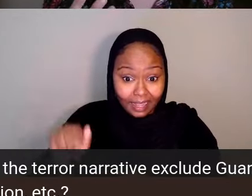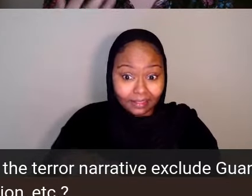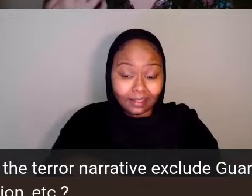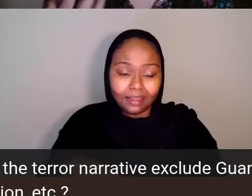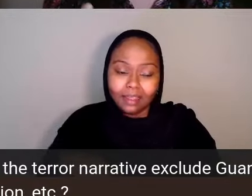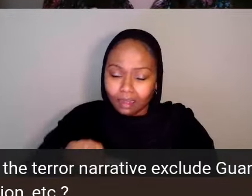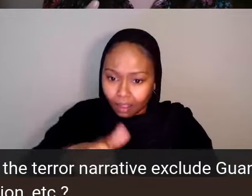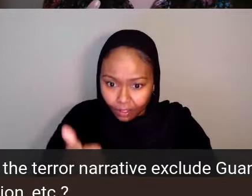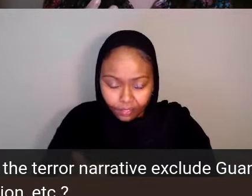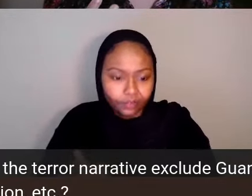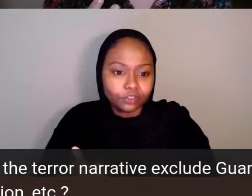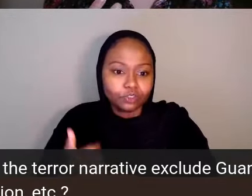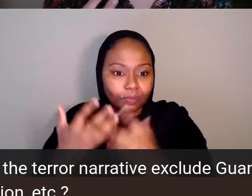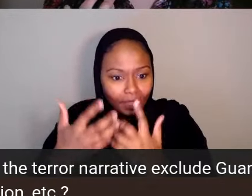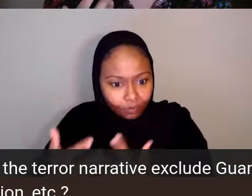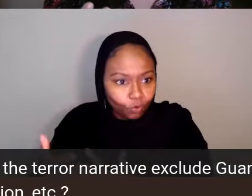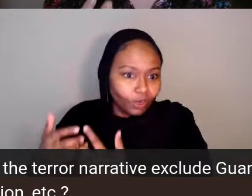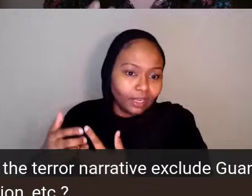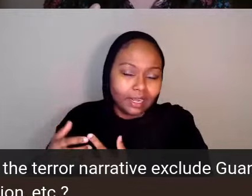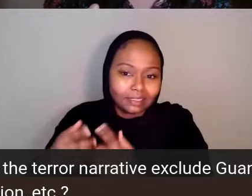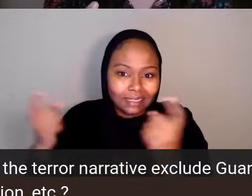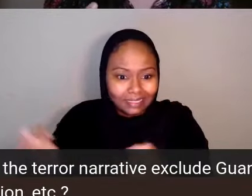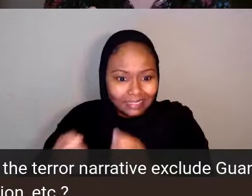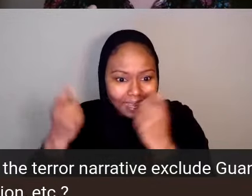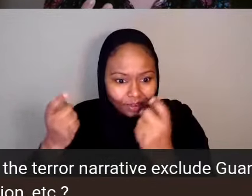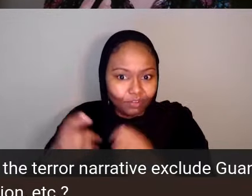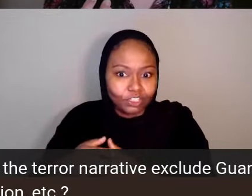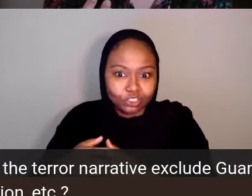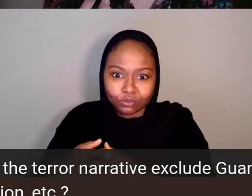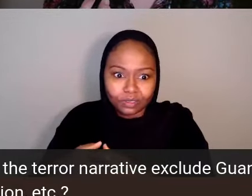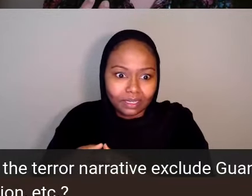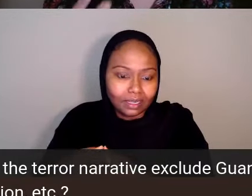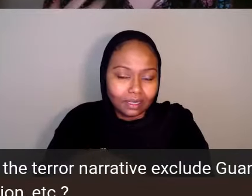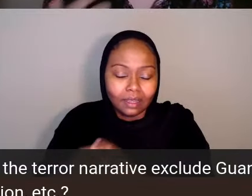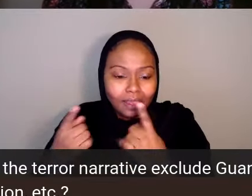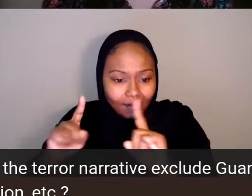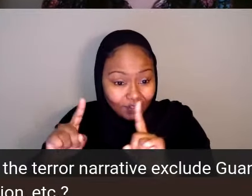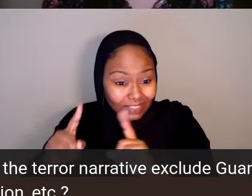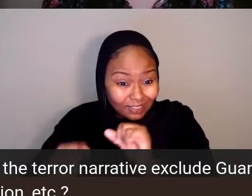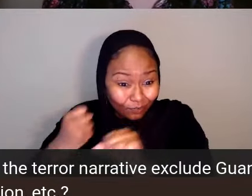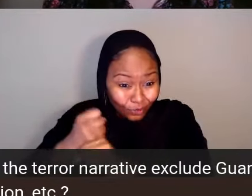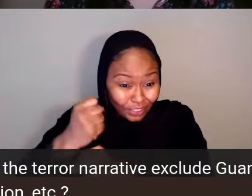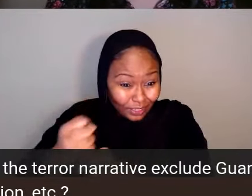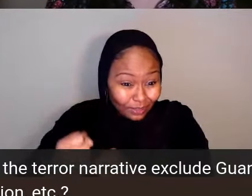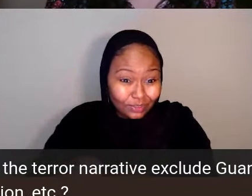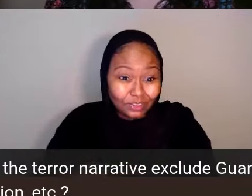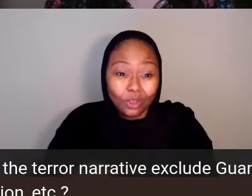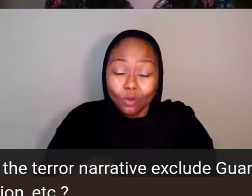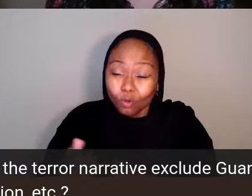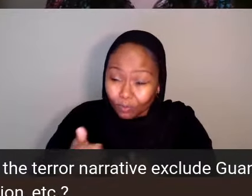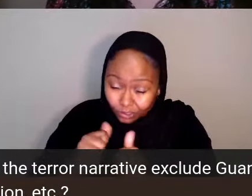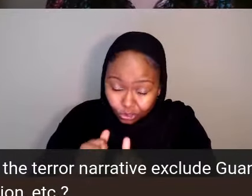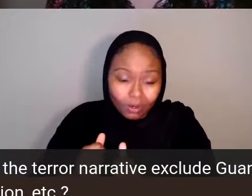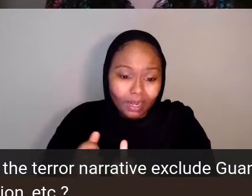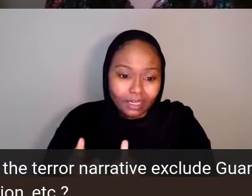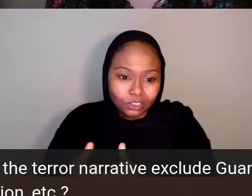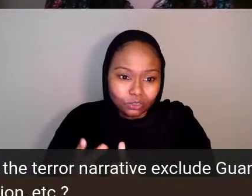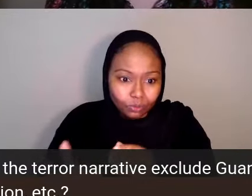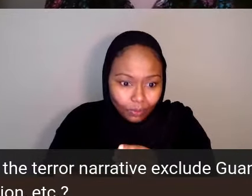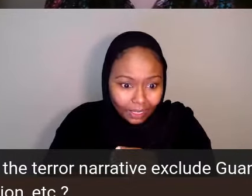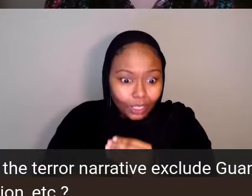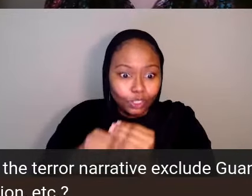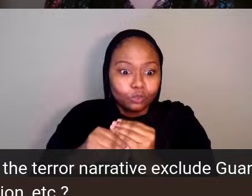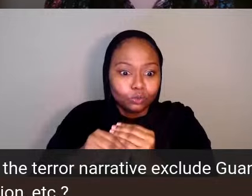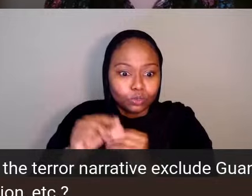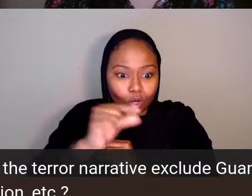organizing these anniversary events for years have made it a point to bring Guantanamo into conversations like we're doing here,